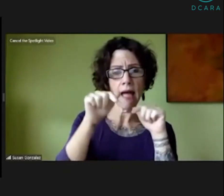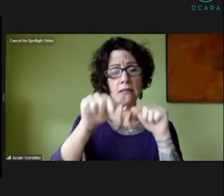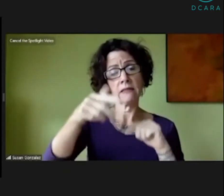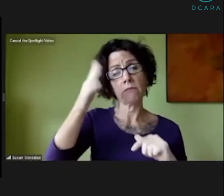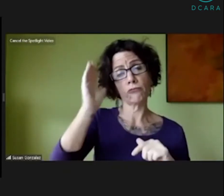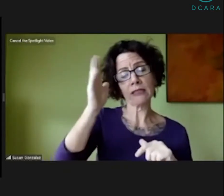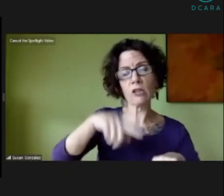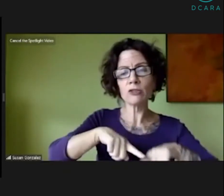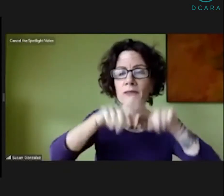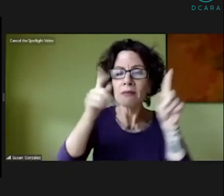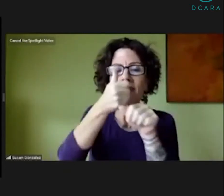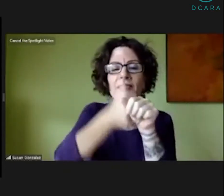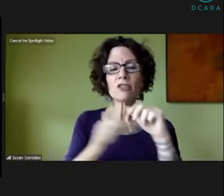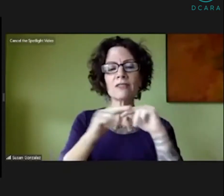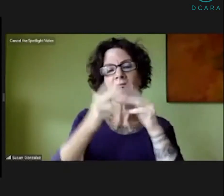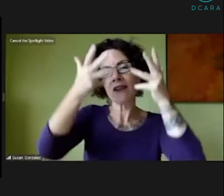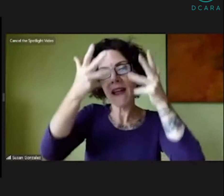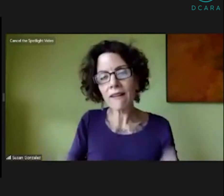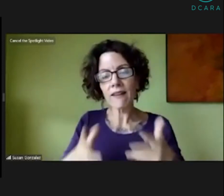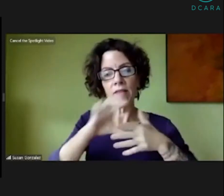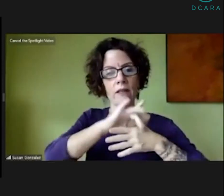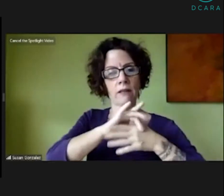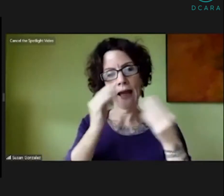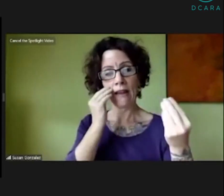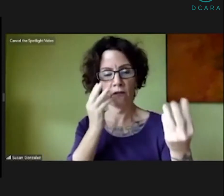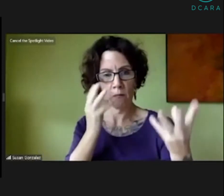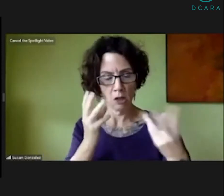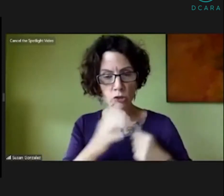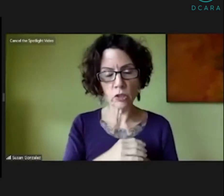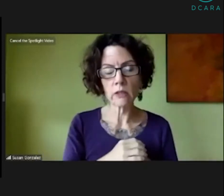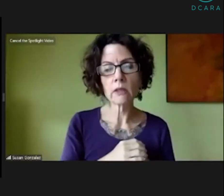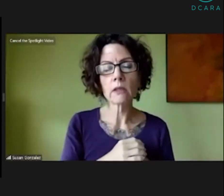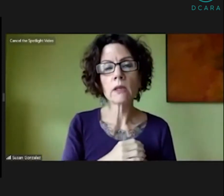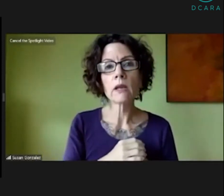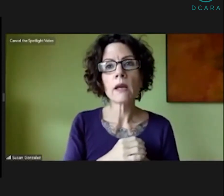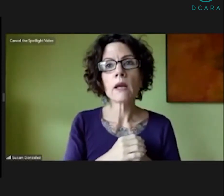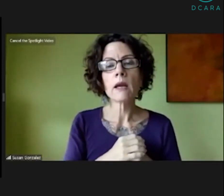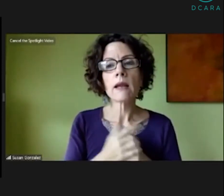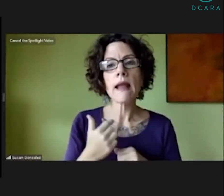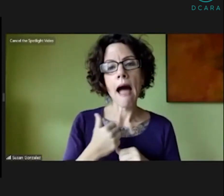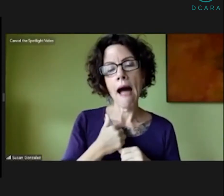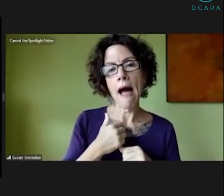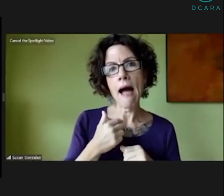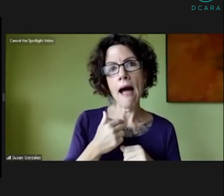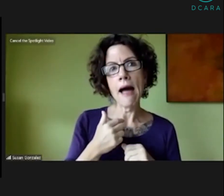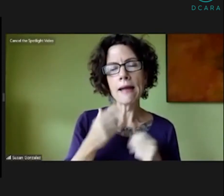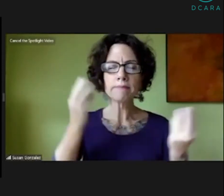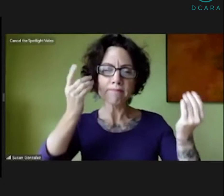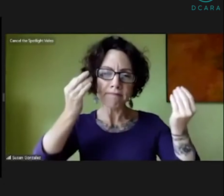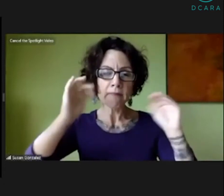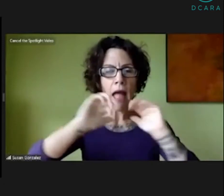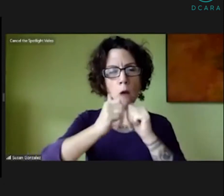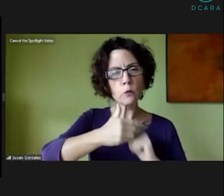10 to 11 slides. Each slides have a lot of information. The content